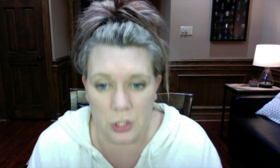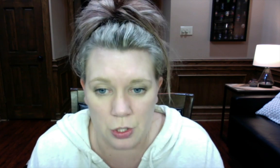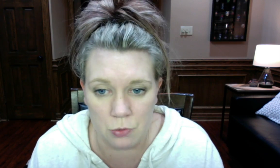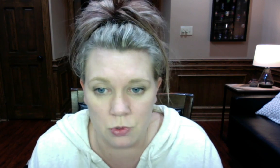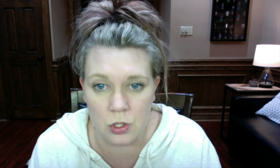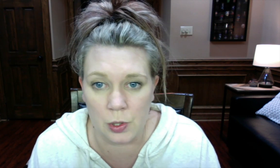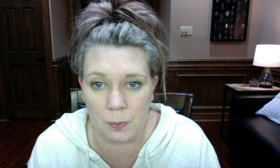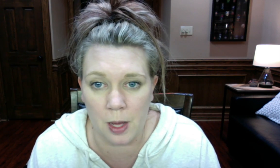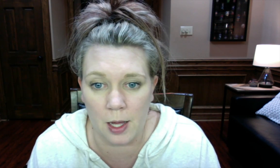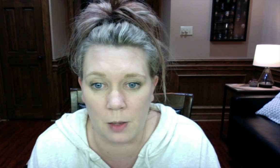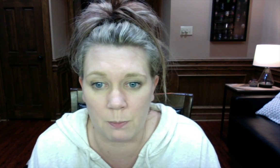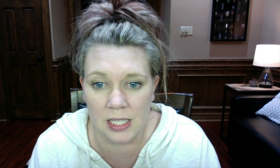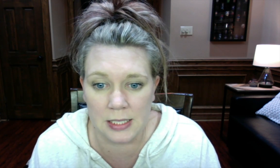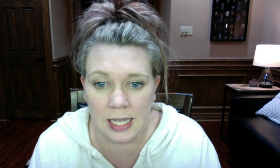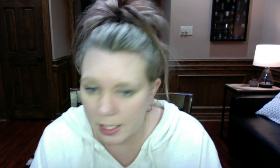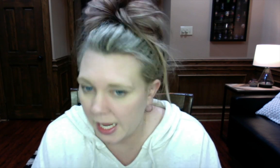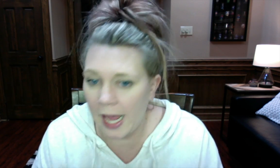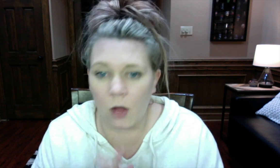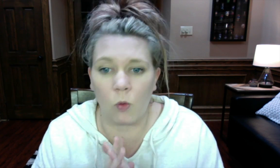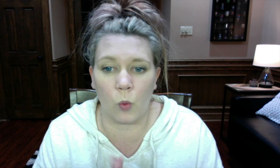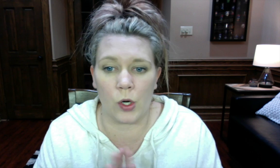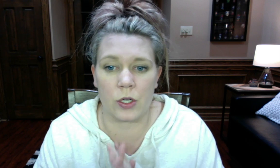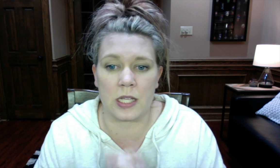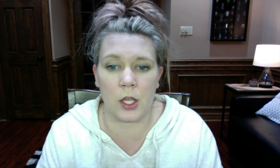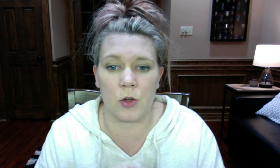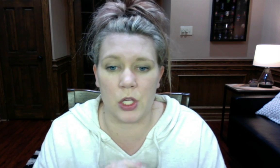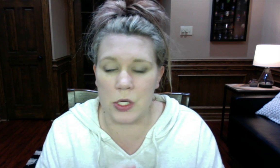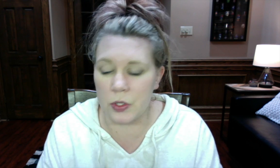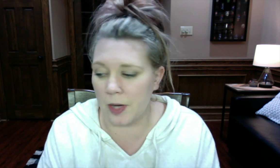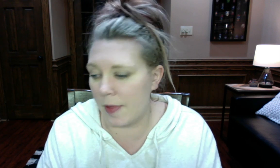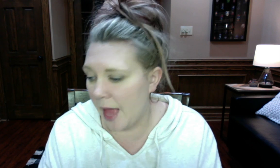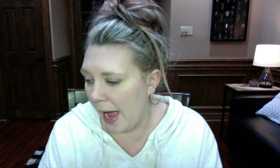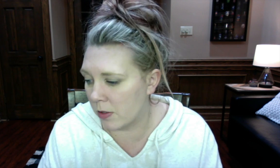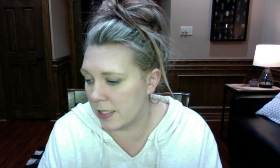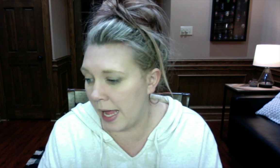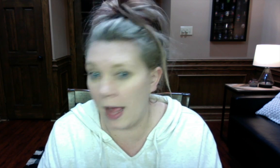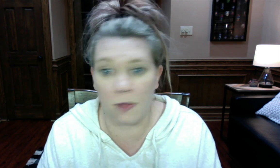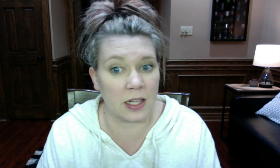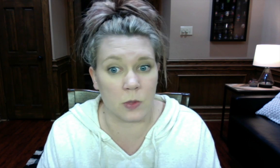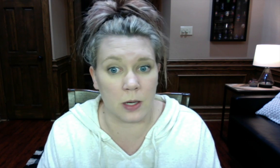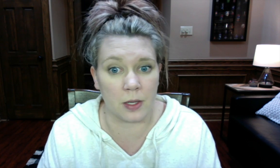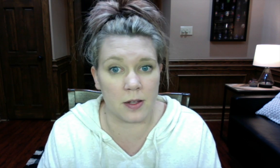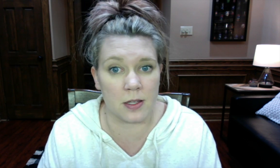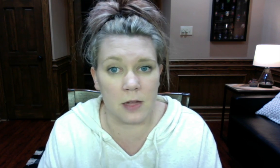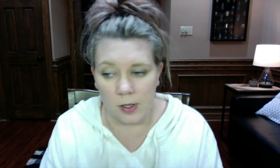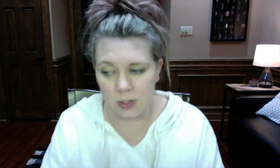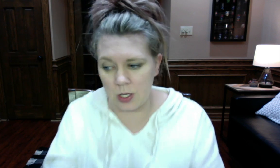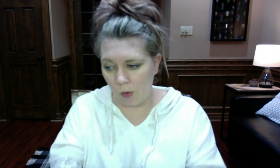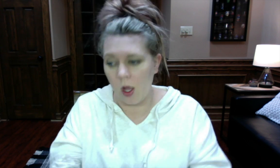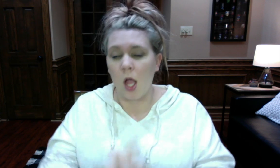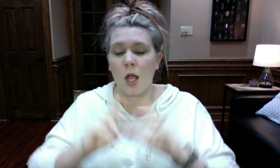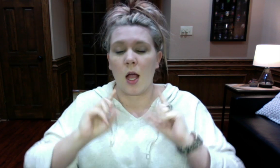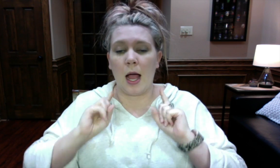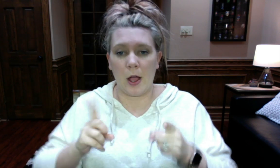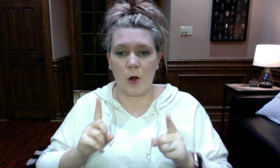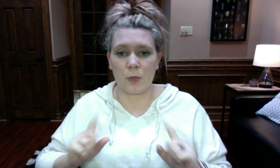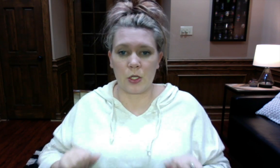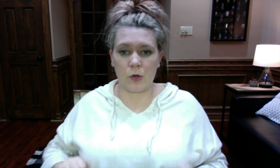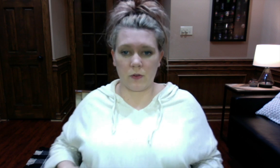you some day-to-day words that you can use around the house, and that's what I'm going to deliver. So I hope that you have got